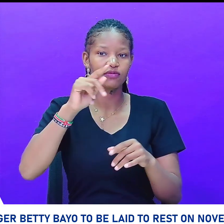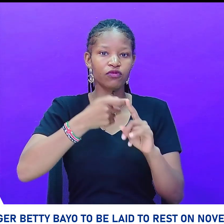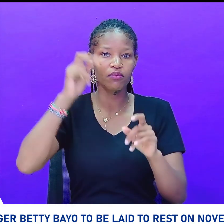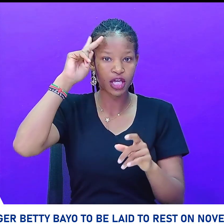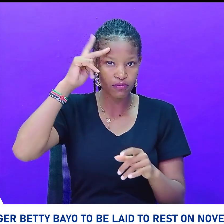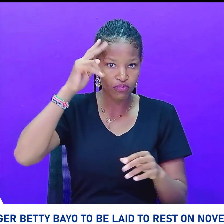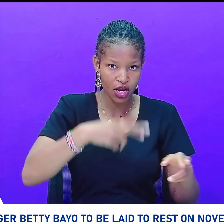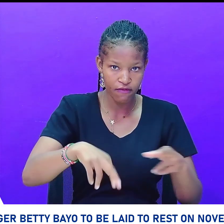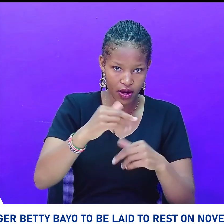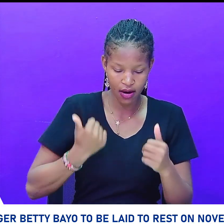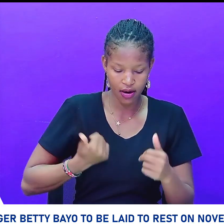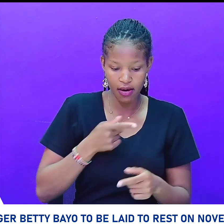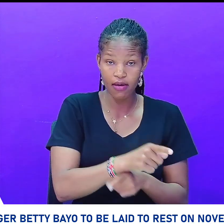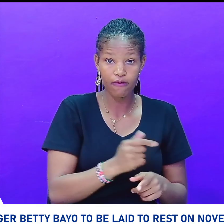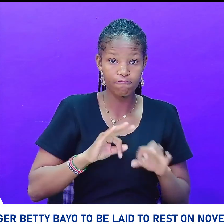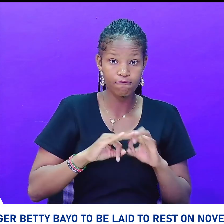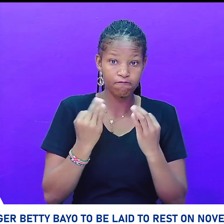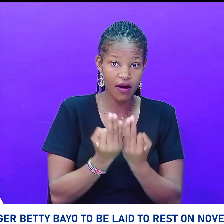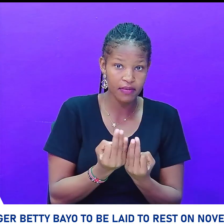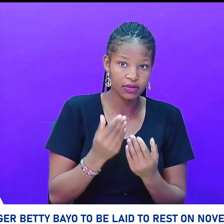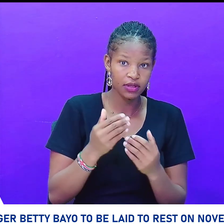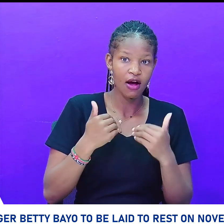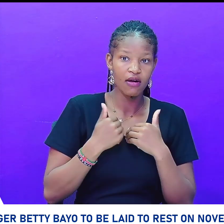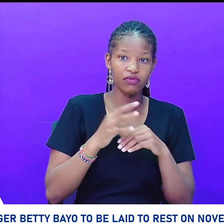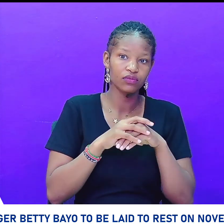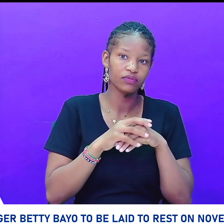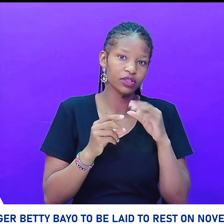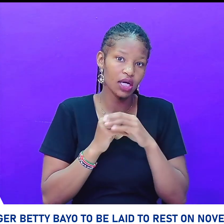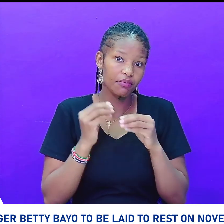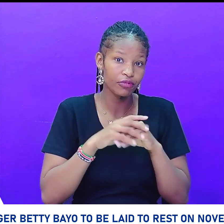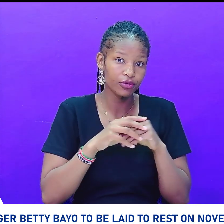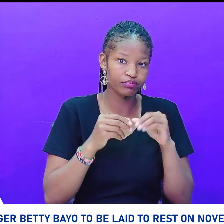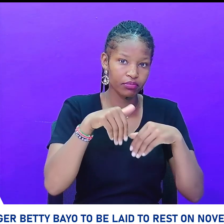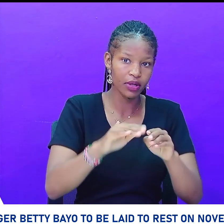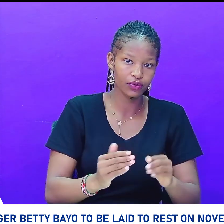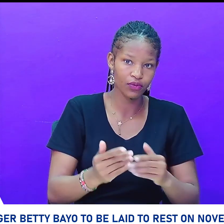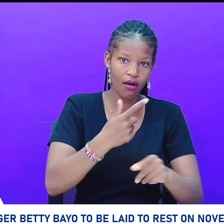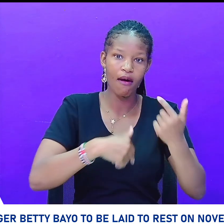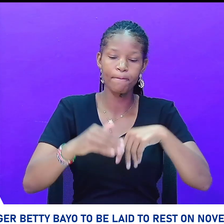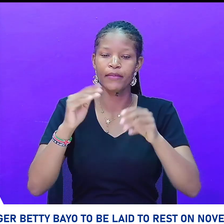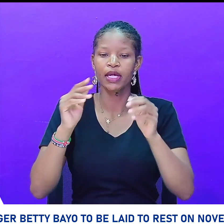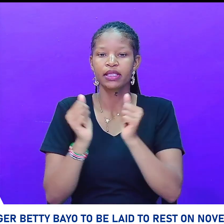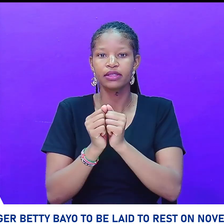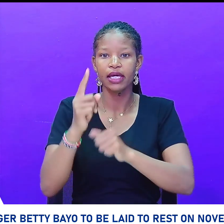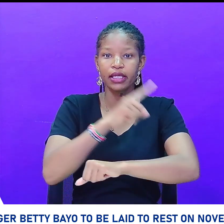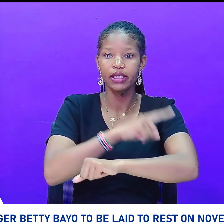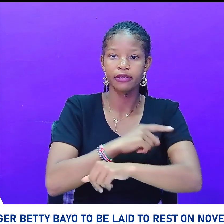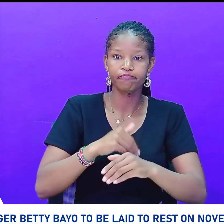comes 10 days after the singer passed away at Kenyatta National Hospital following a battle with